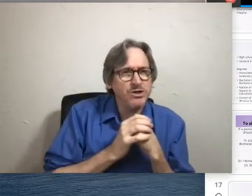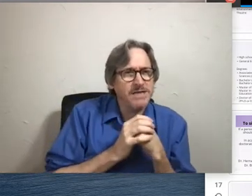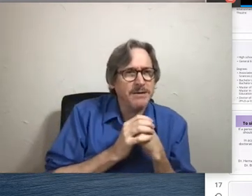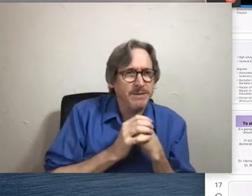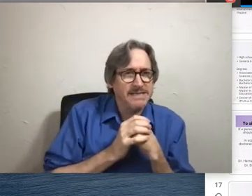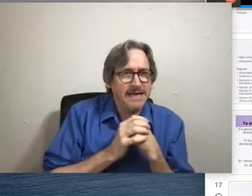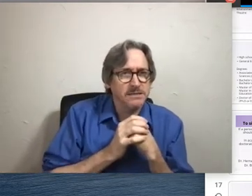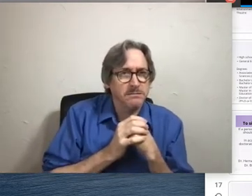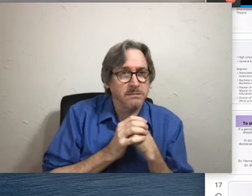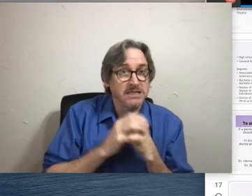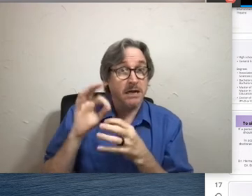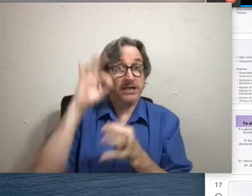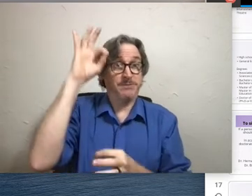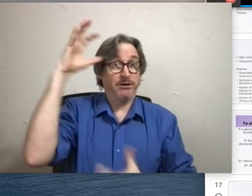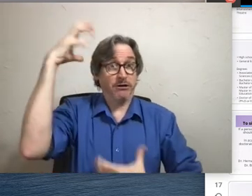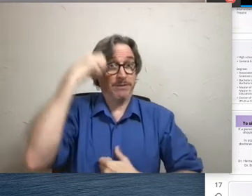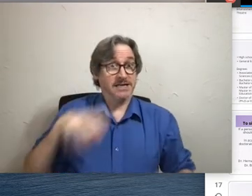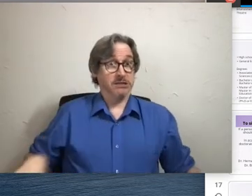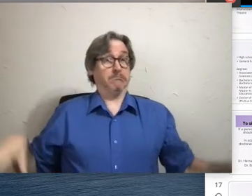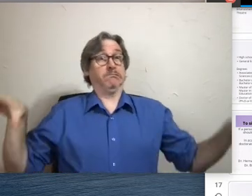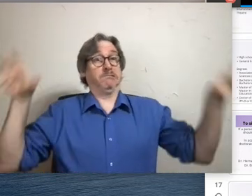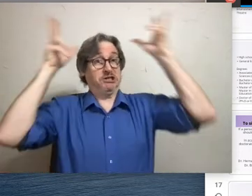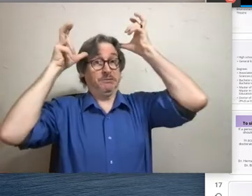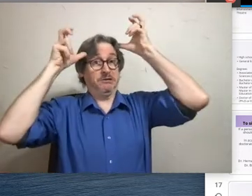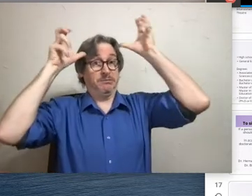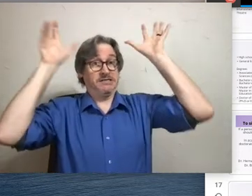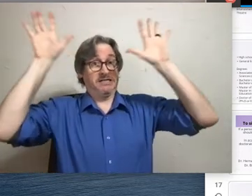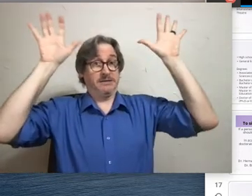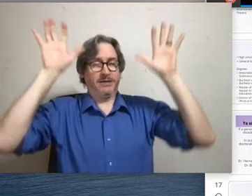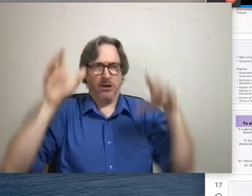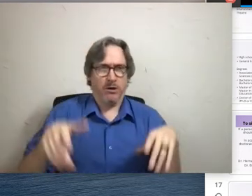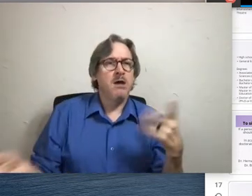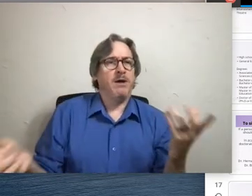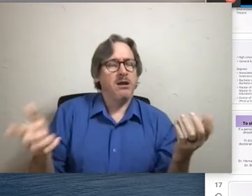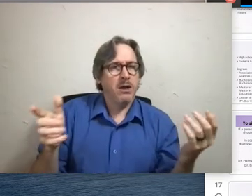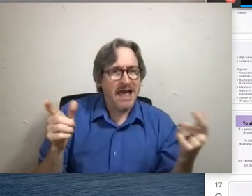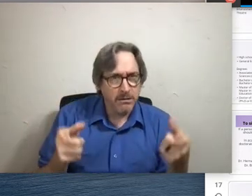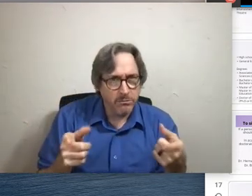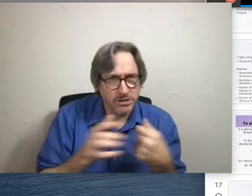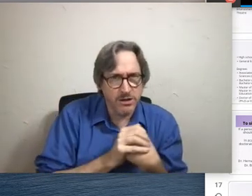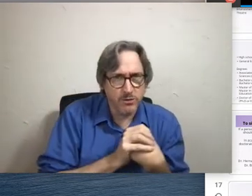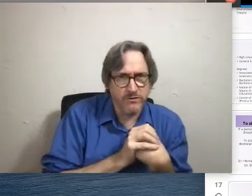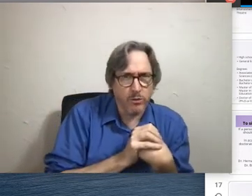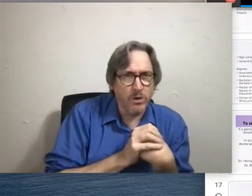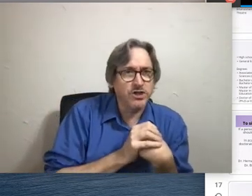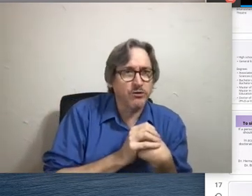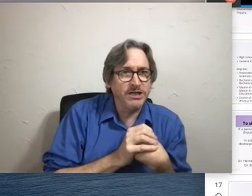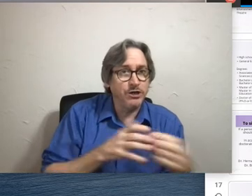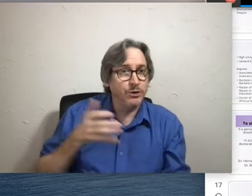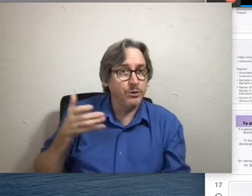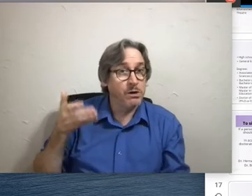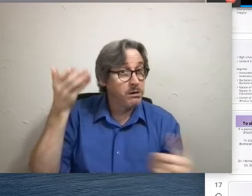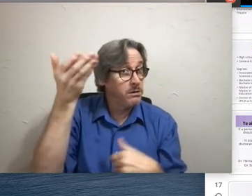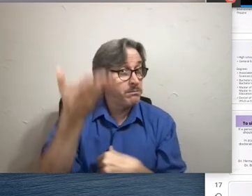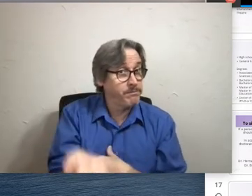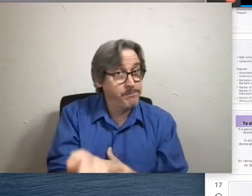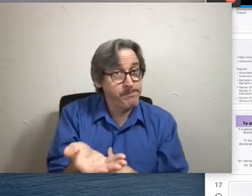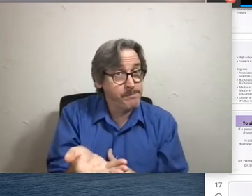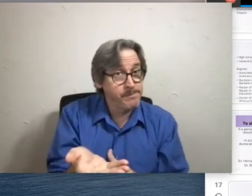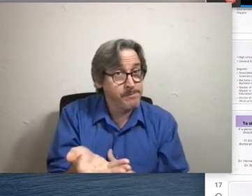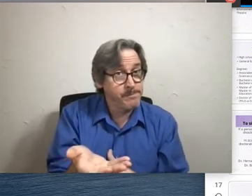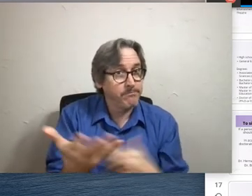How would you sign possess? It's not like a spirit possessing, or demon possessing me. No, but what's another word for what degree do you?